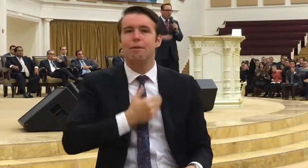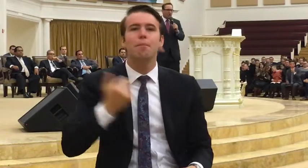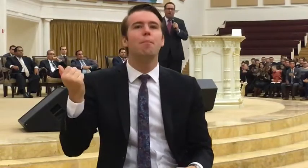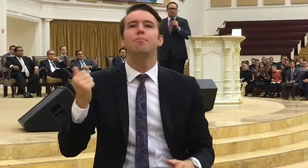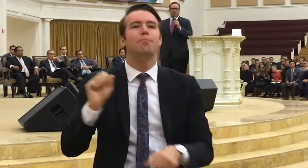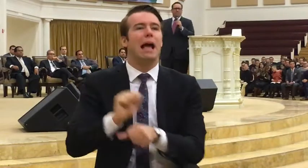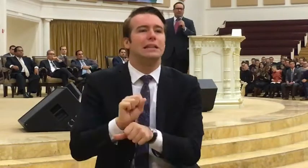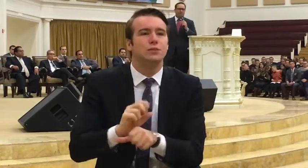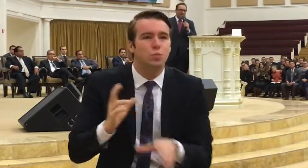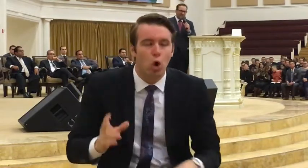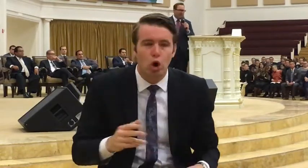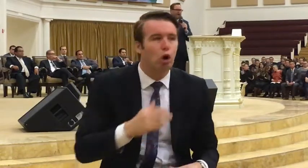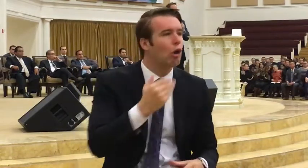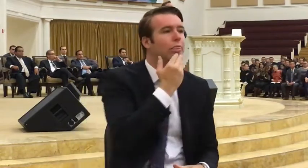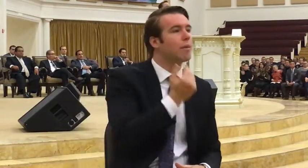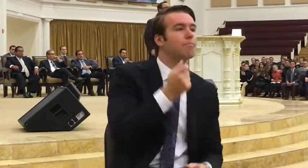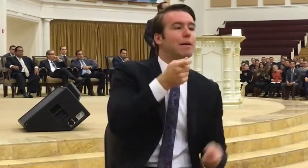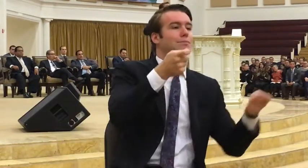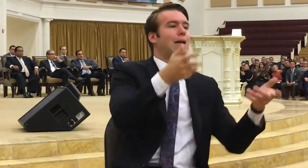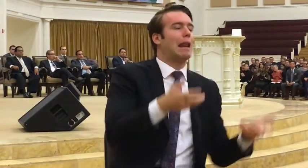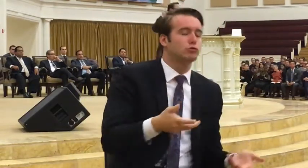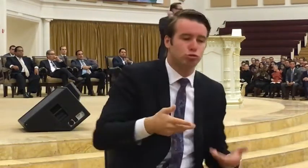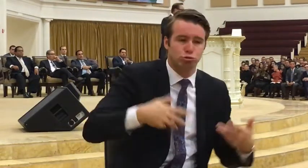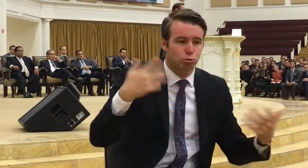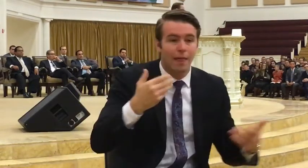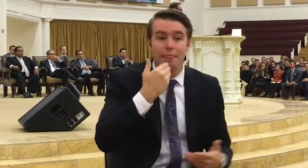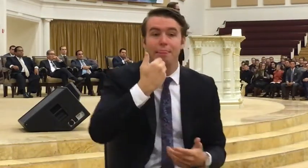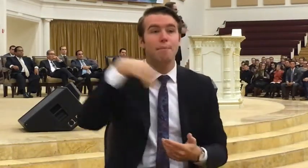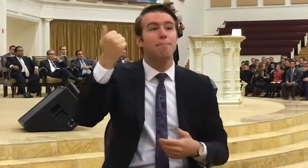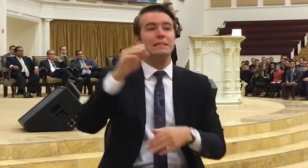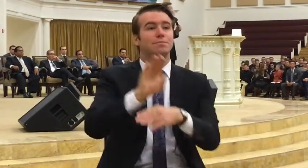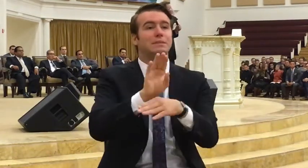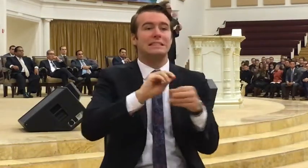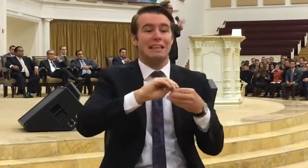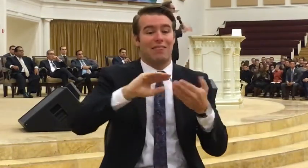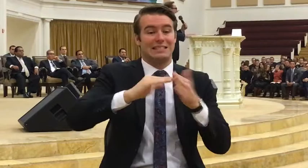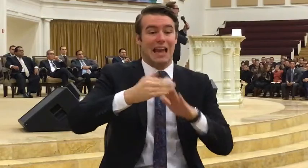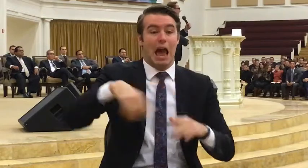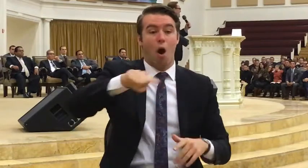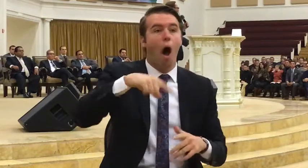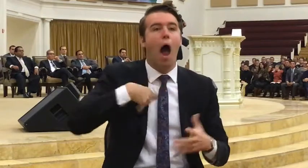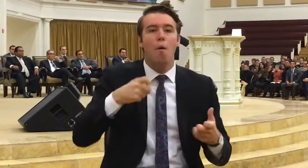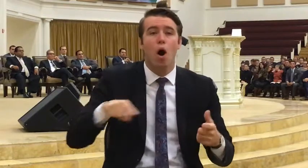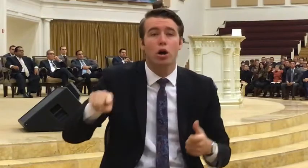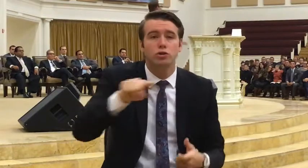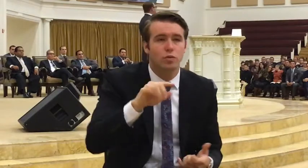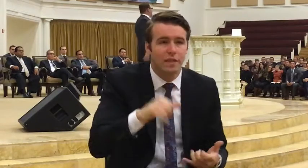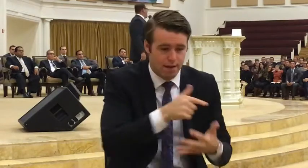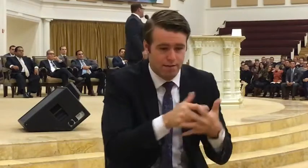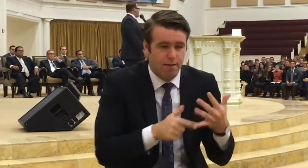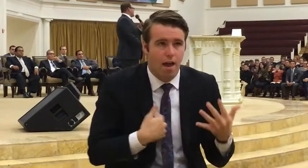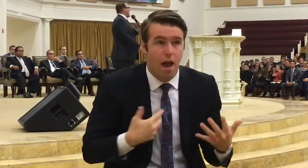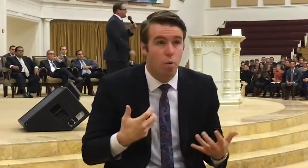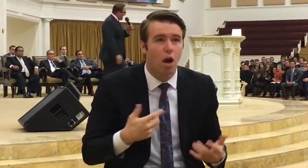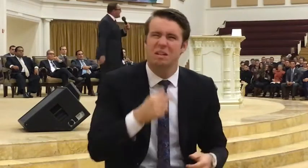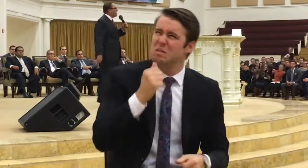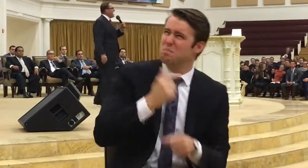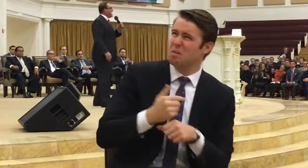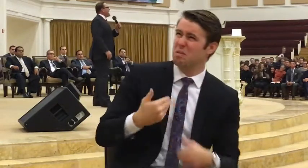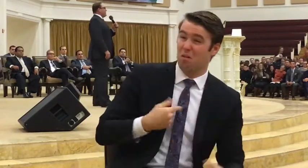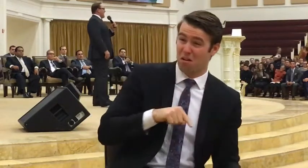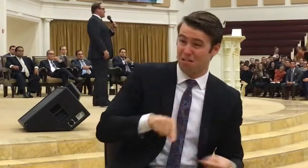best worker. I want you to be the best manager. I want you to run the best business in town. Why? For the young, I didn't come to a business class.